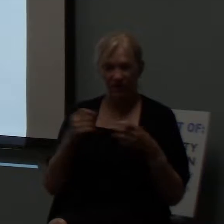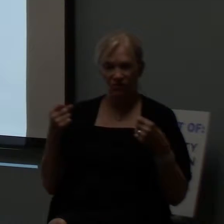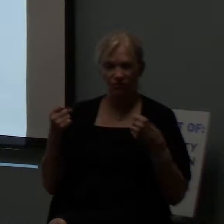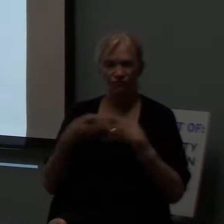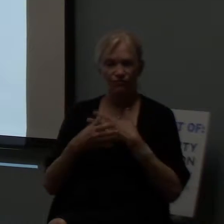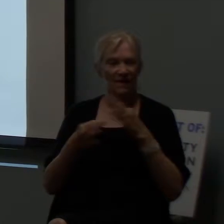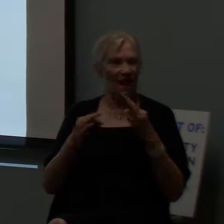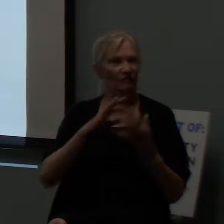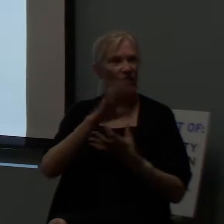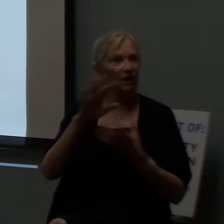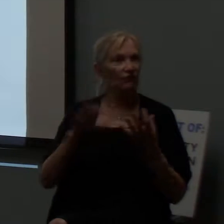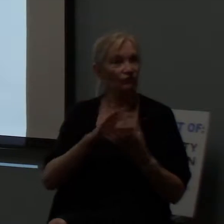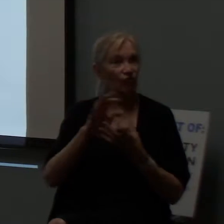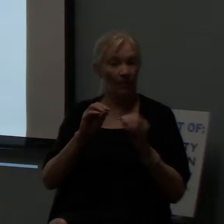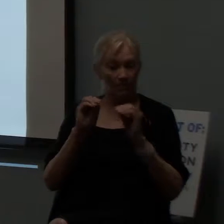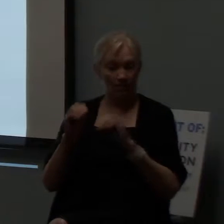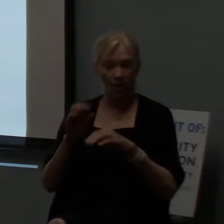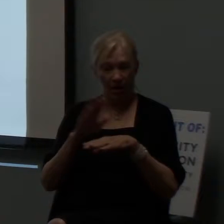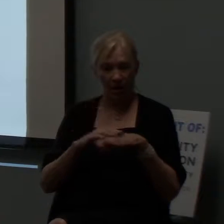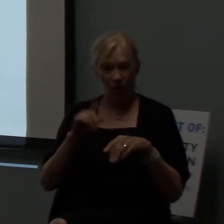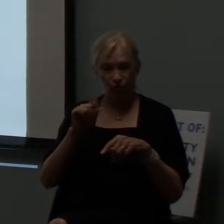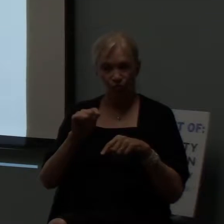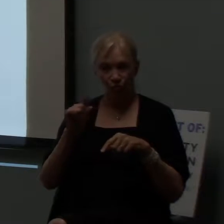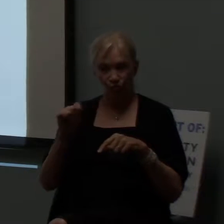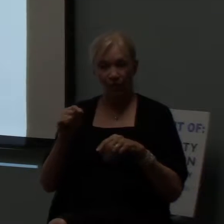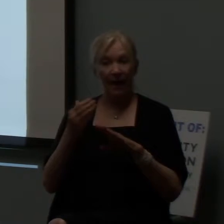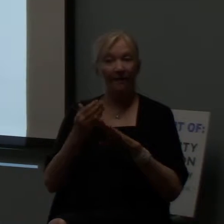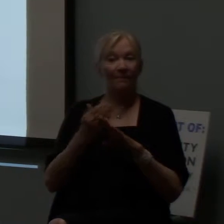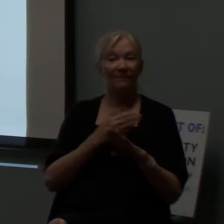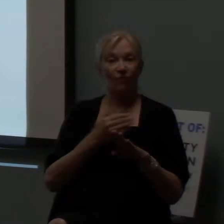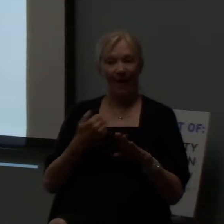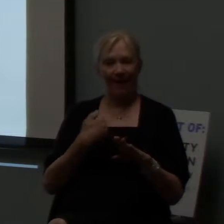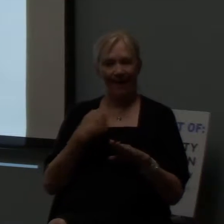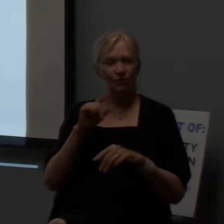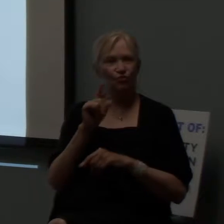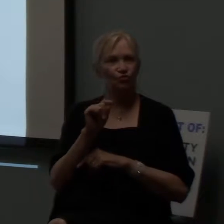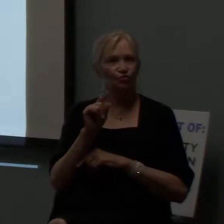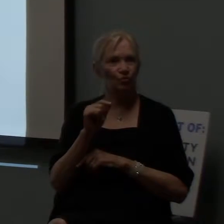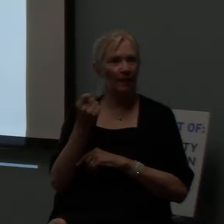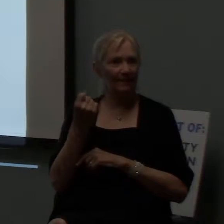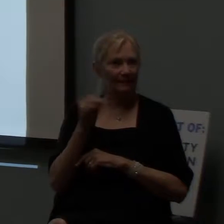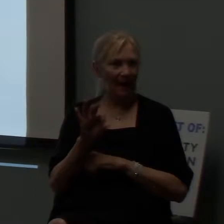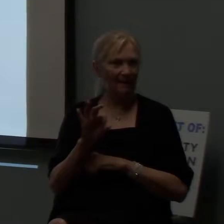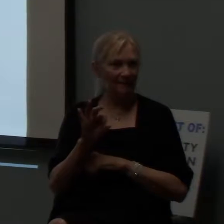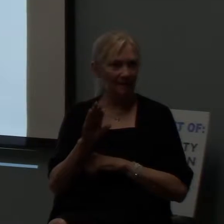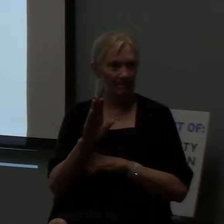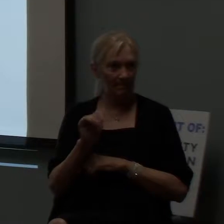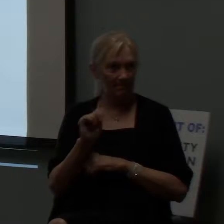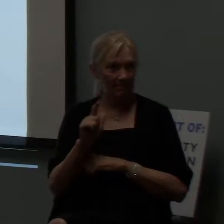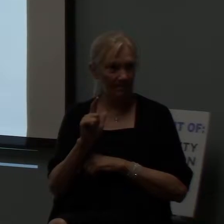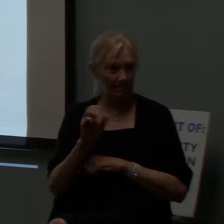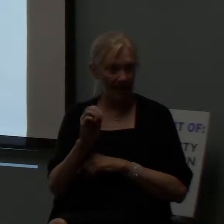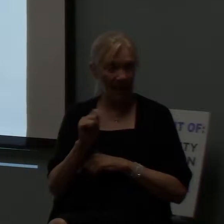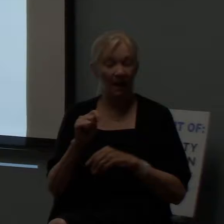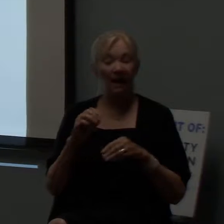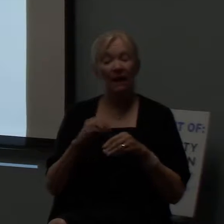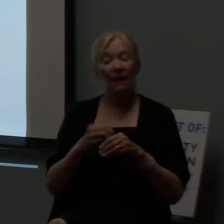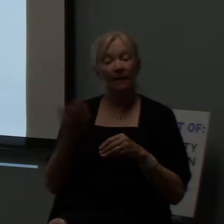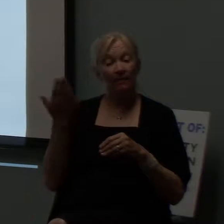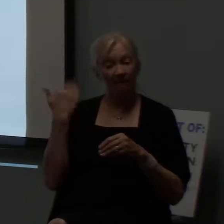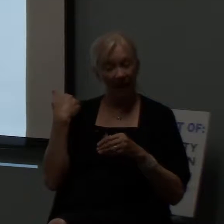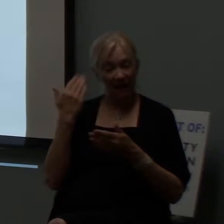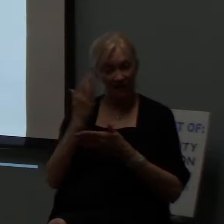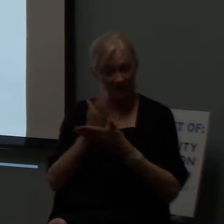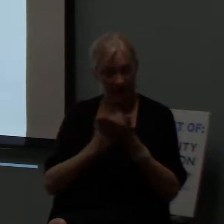confusion to put something on the 2020 ballot before we even had the 2019 ballot. In the past, I think there has been some discussion about